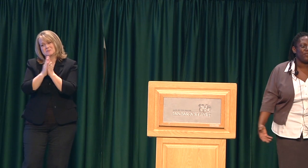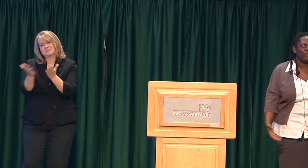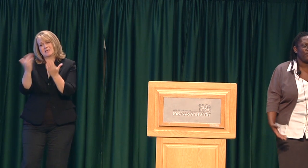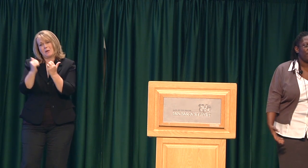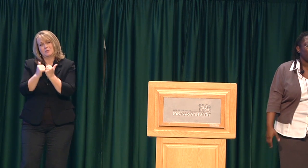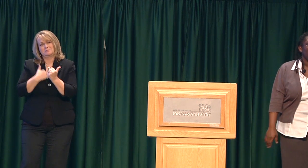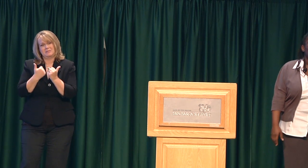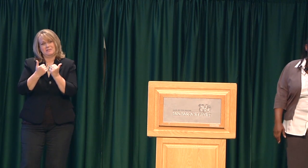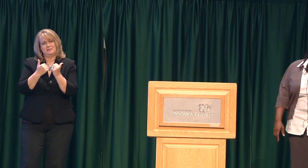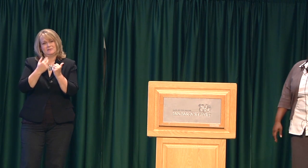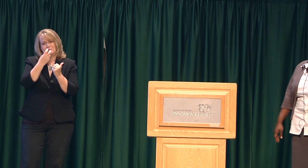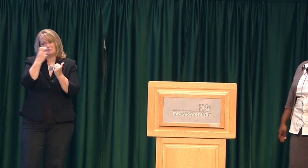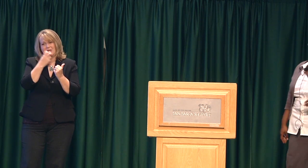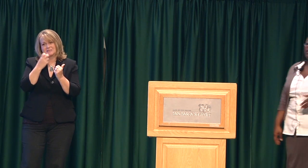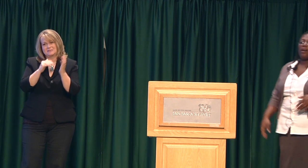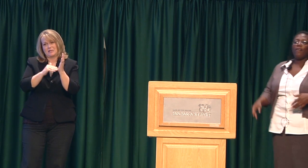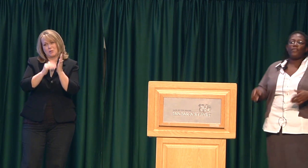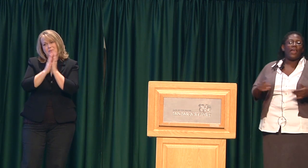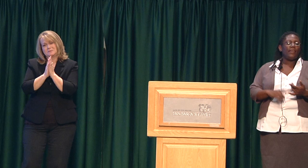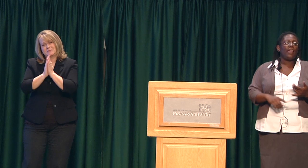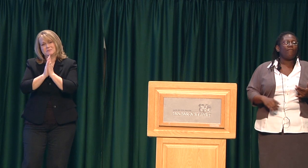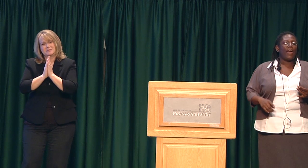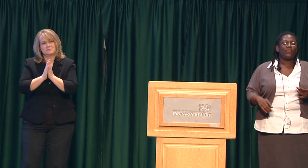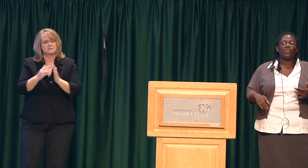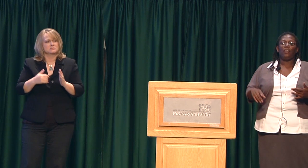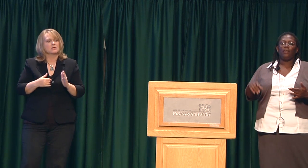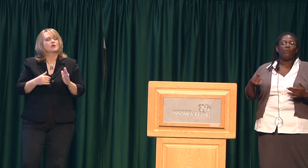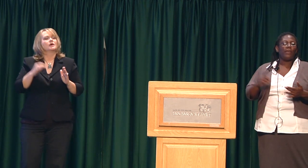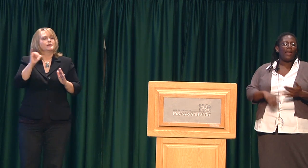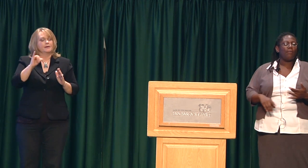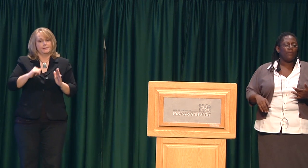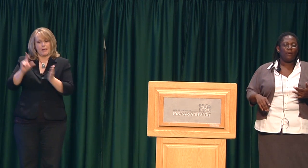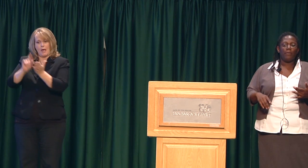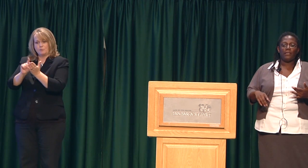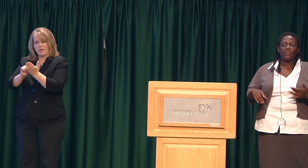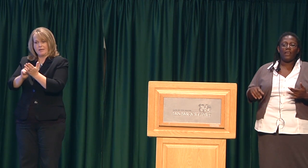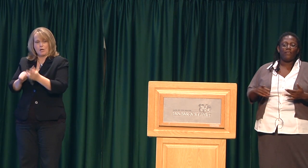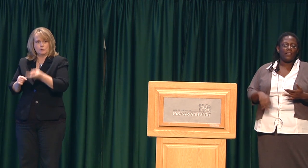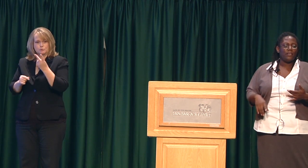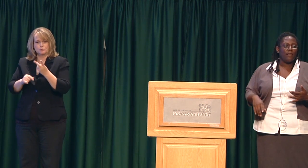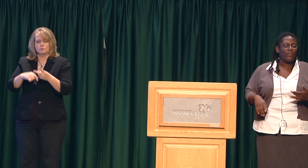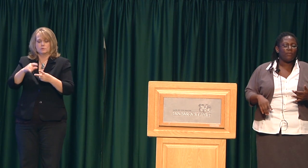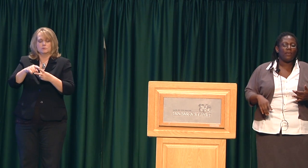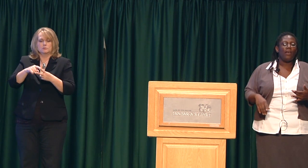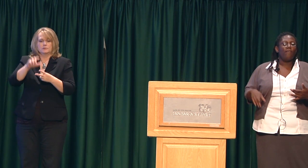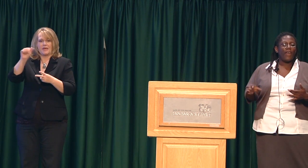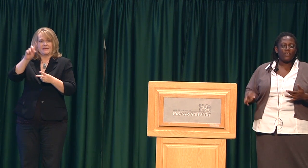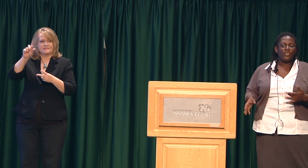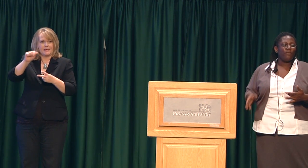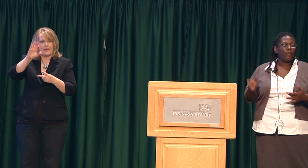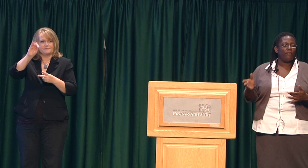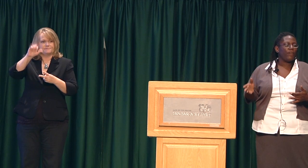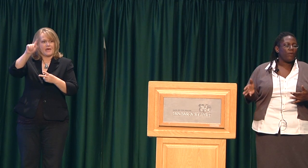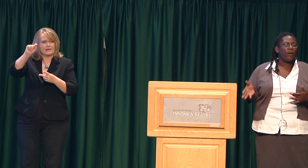me to go with her. So I printed off the ADA fact sheet and the Rehabilitation Act of 1973